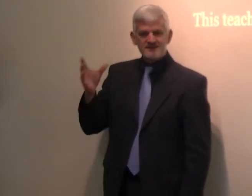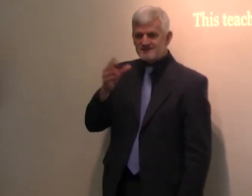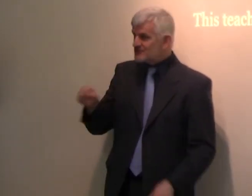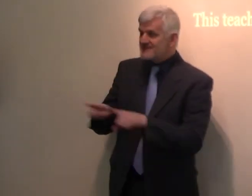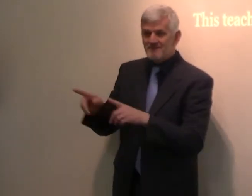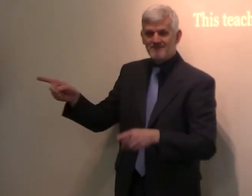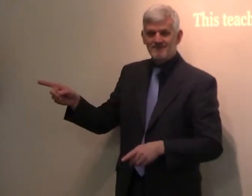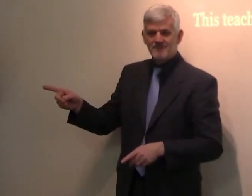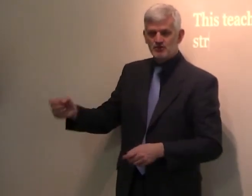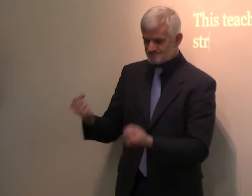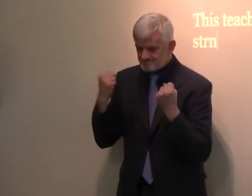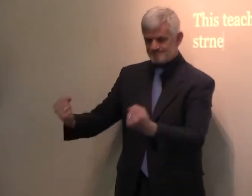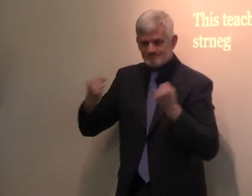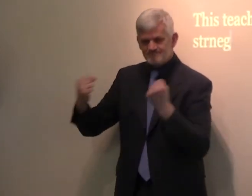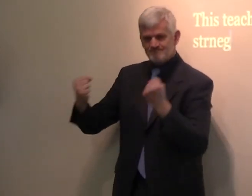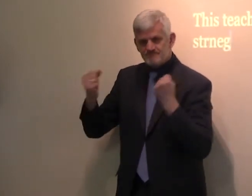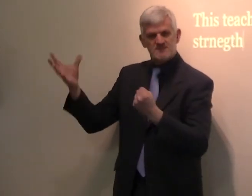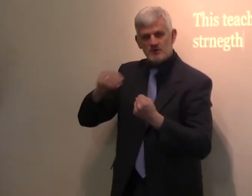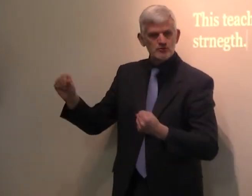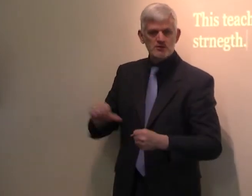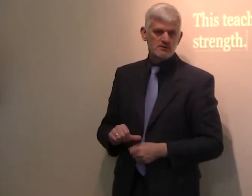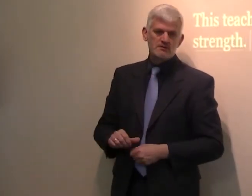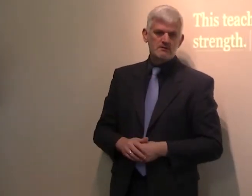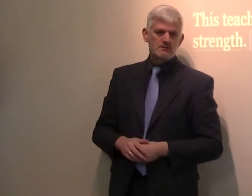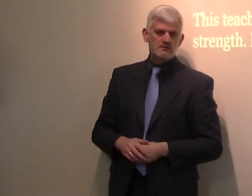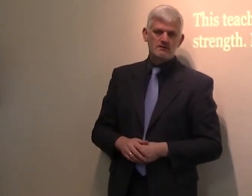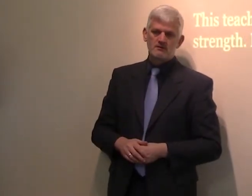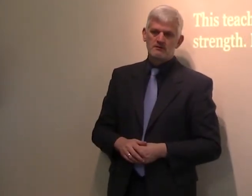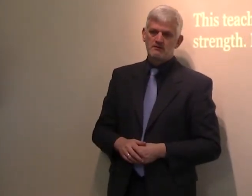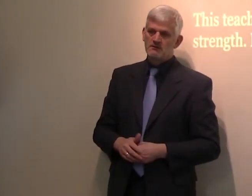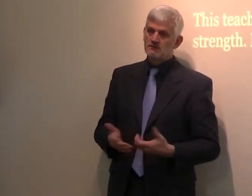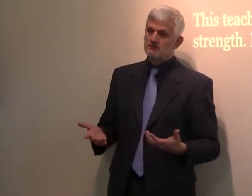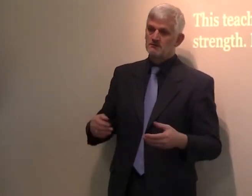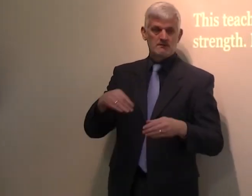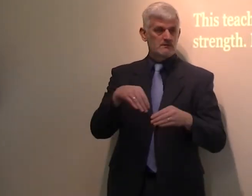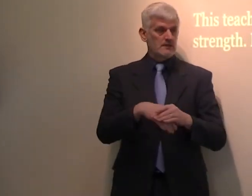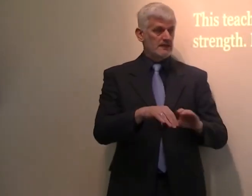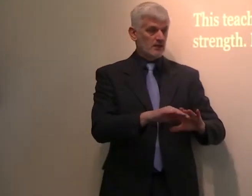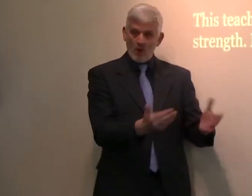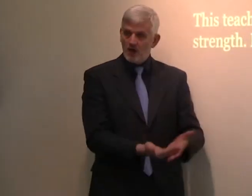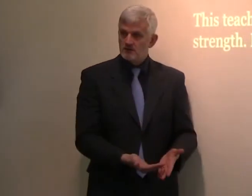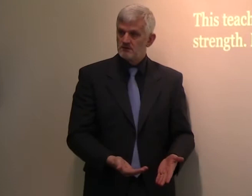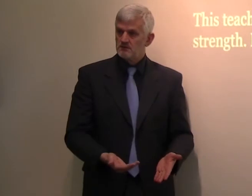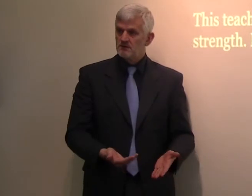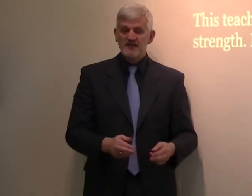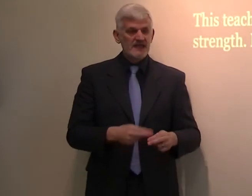even in life, everything you don't use in life, your work, your talent, your gift, your knowledge, if you don't use it, you lose